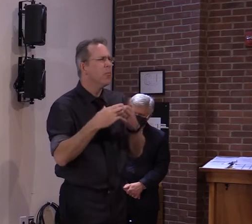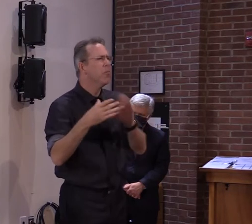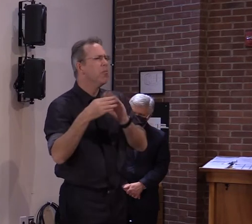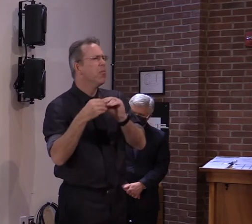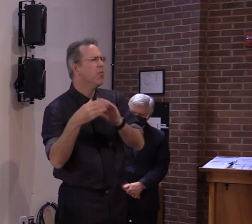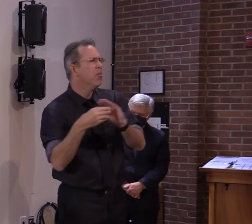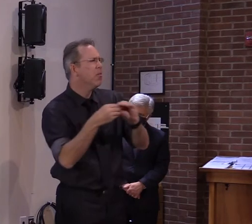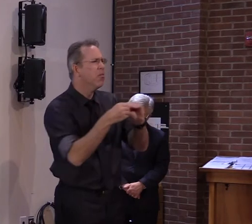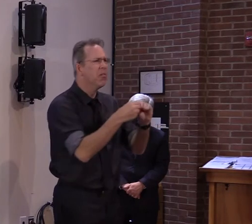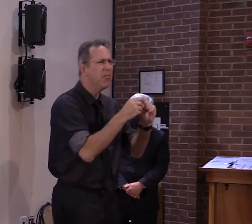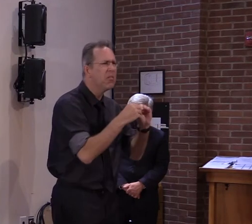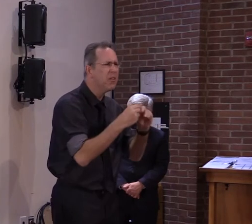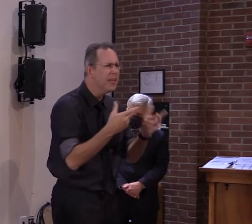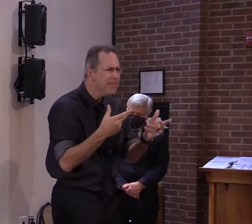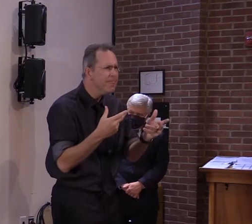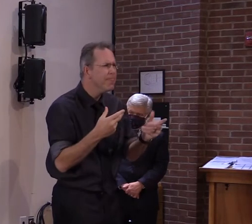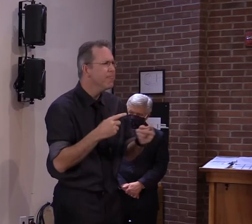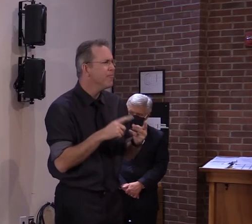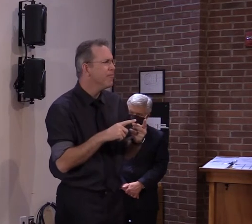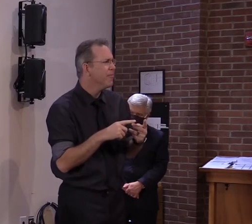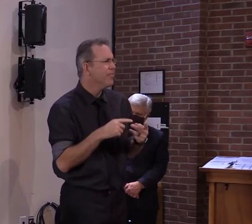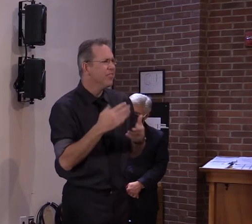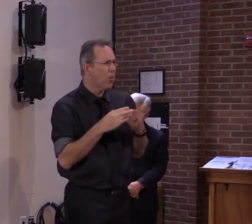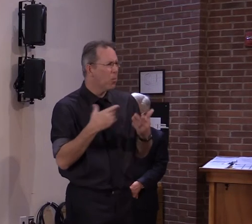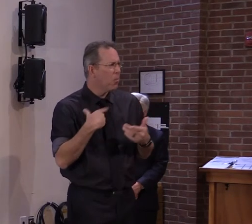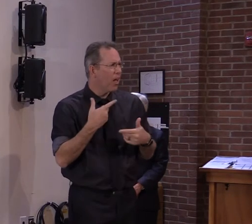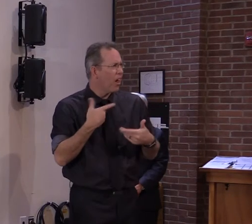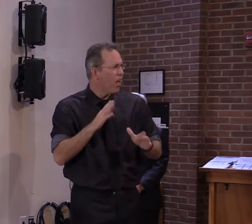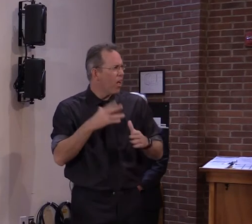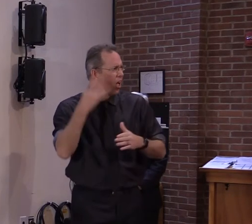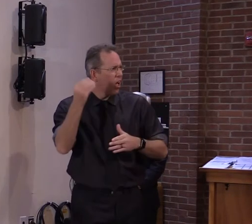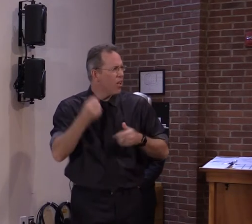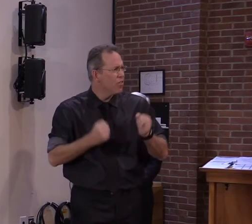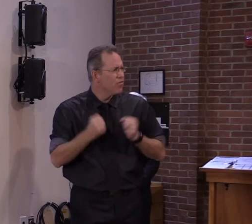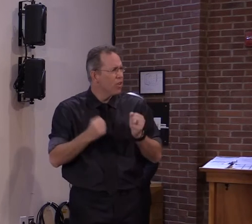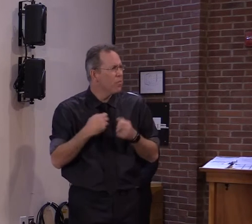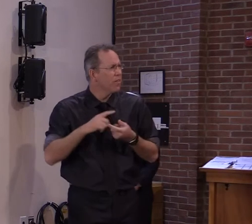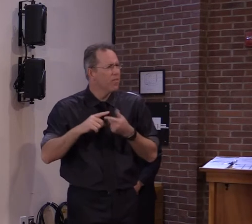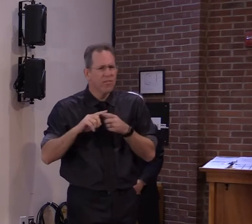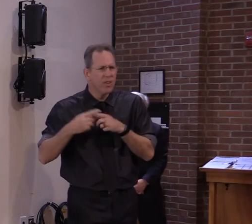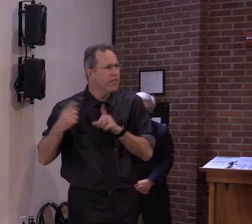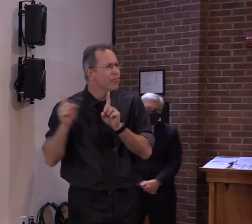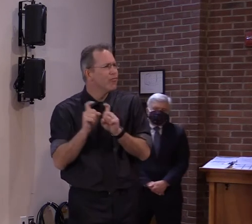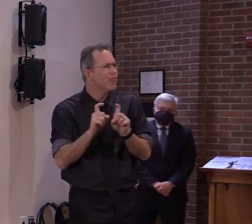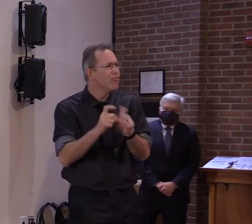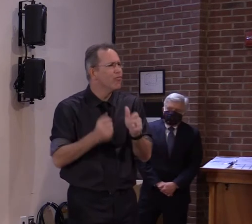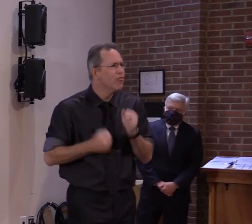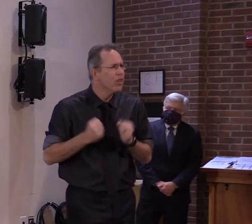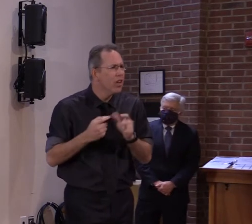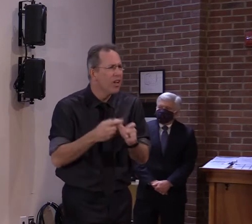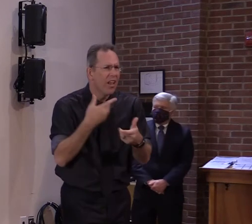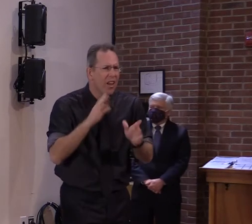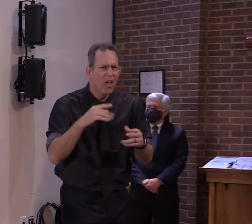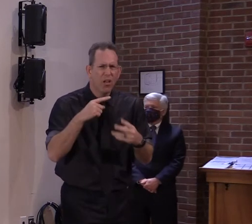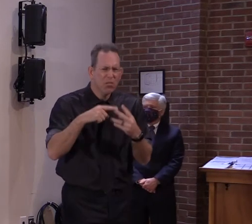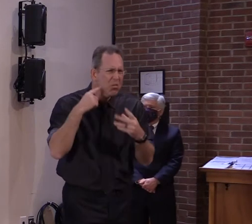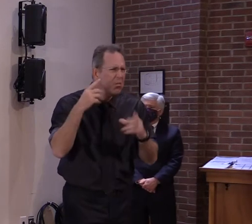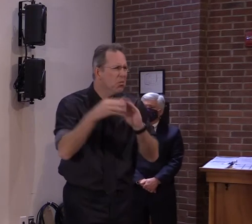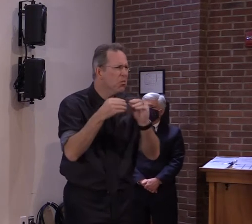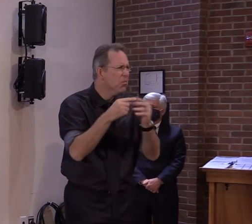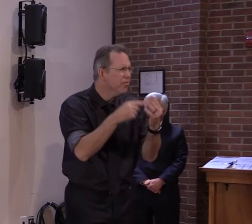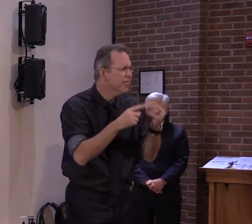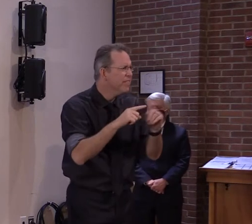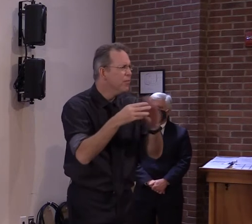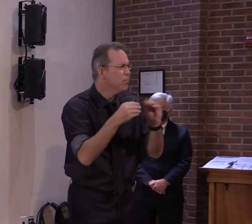out for a running partner or a walk with longtime running partner, but they're free to go teach school